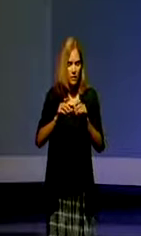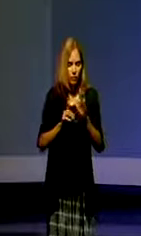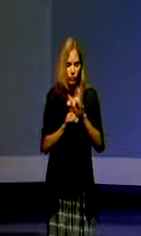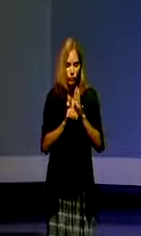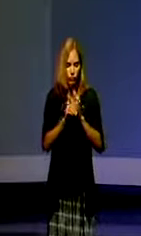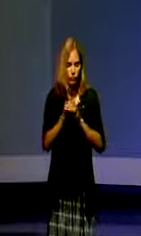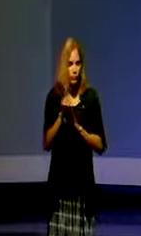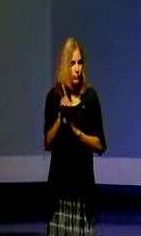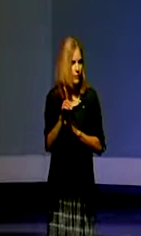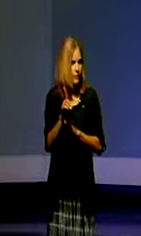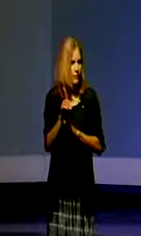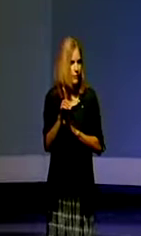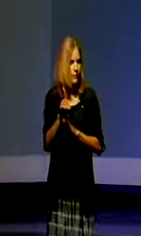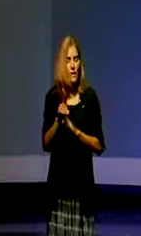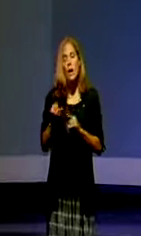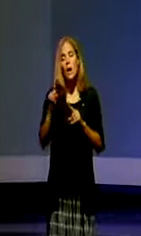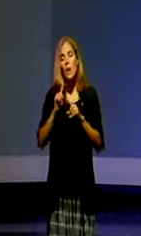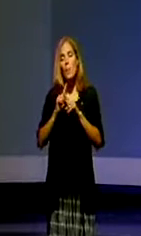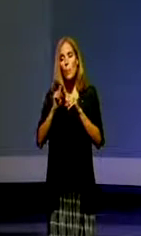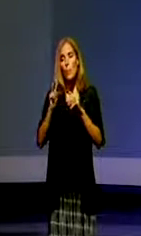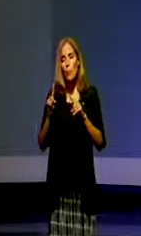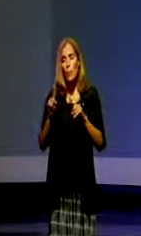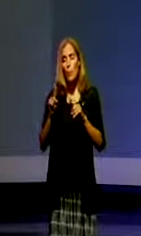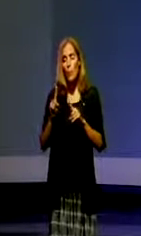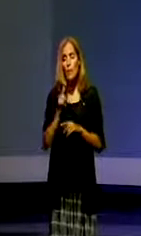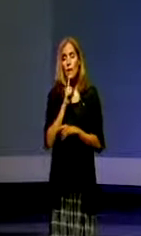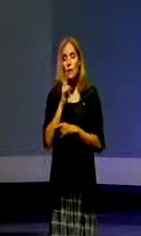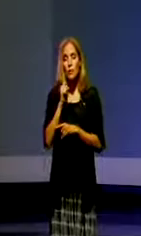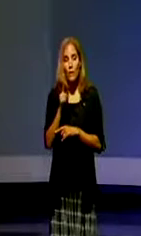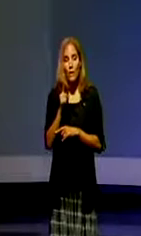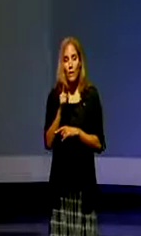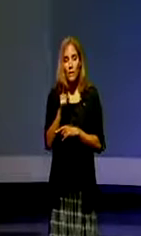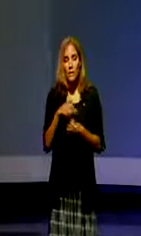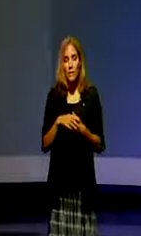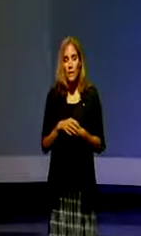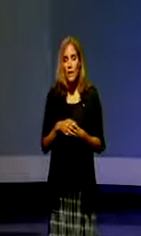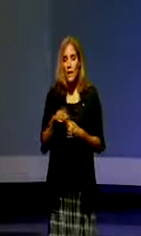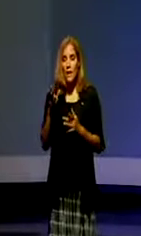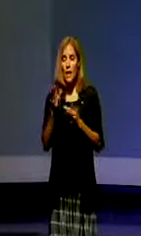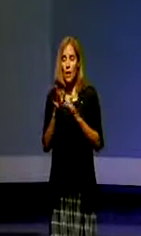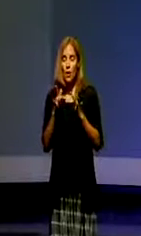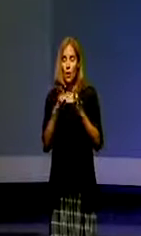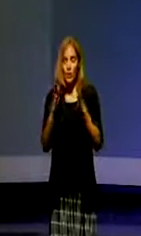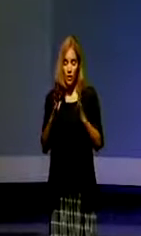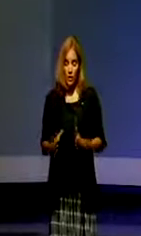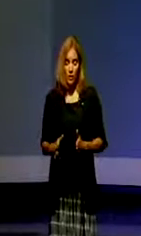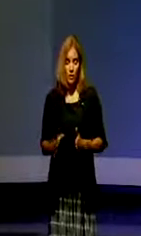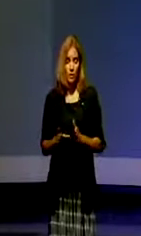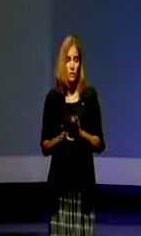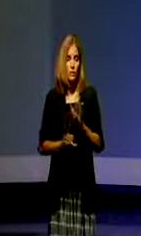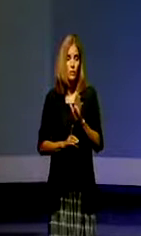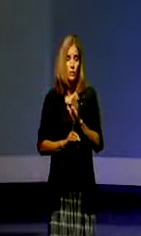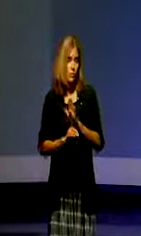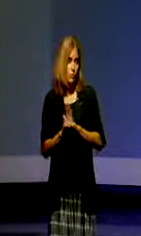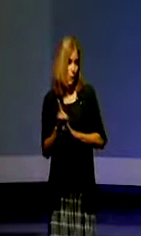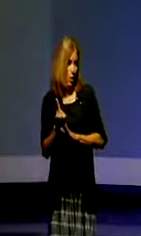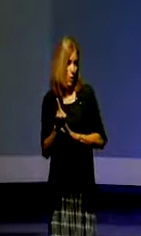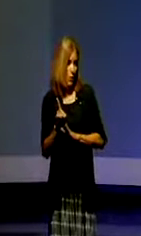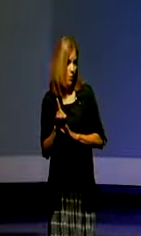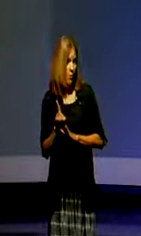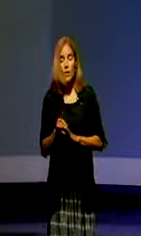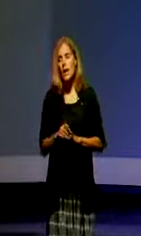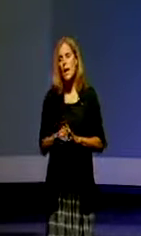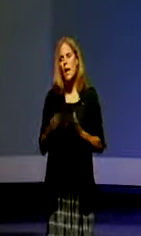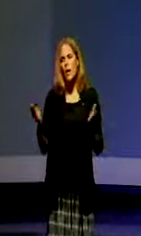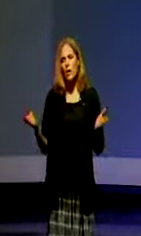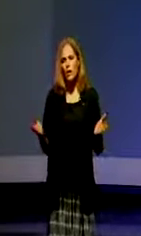growth. But it is the reality in us that Christians grow. And I would encourage